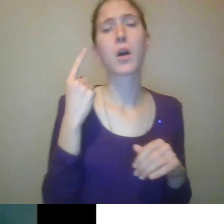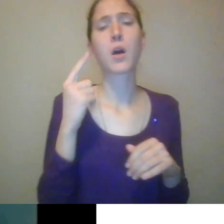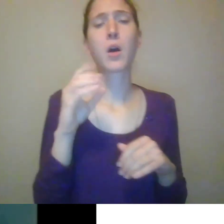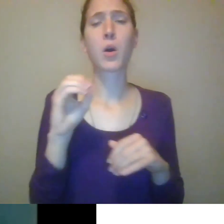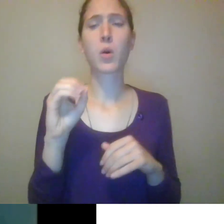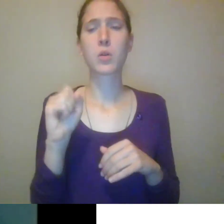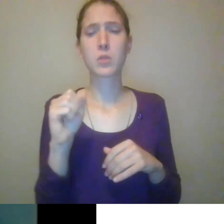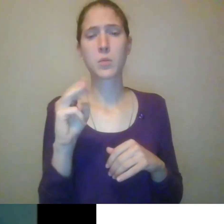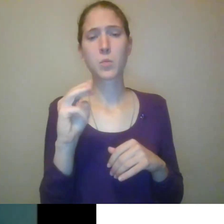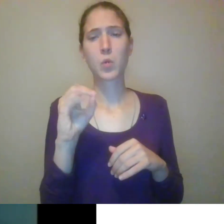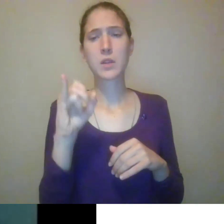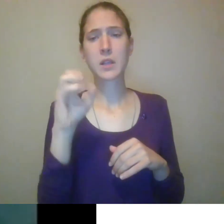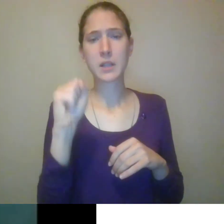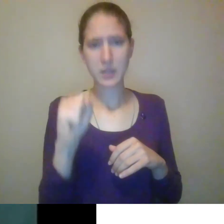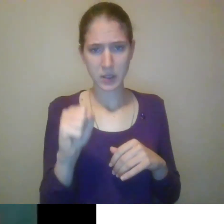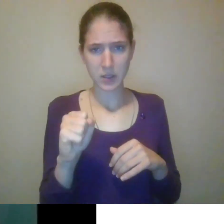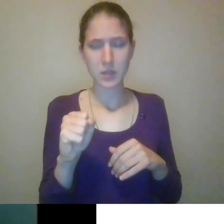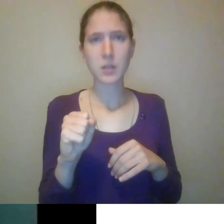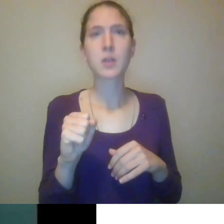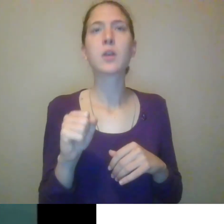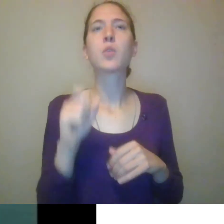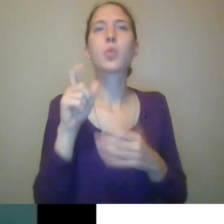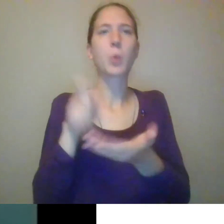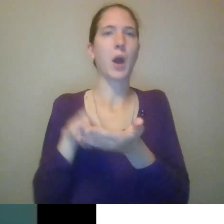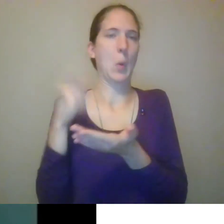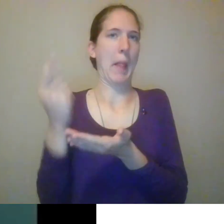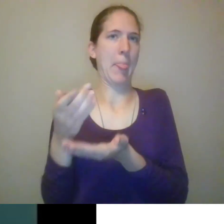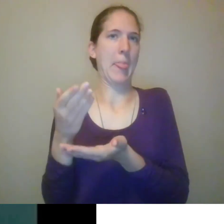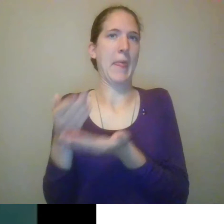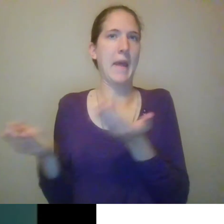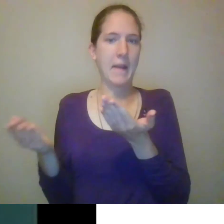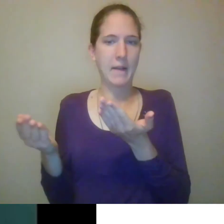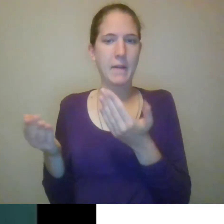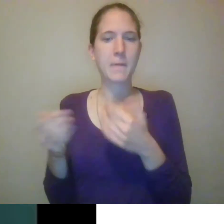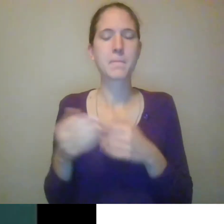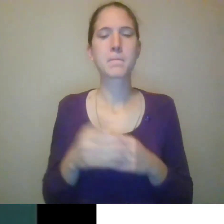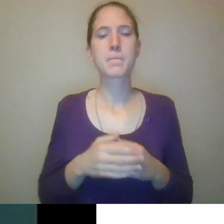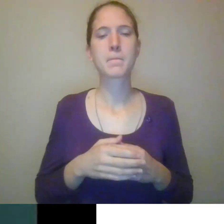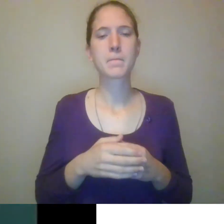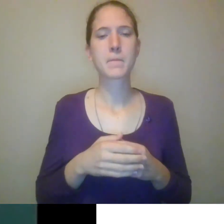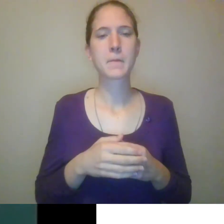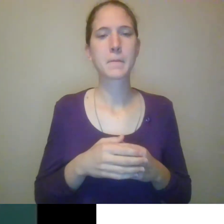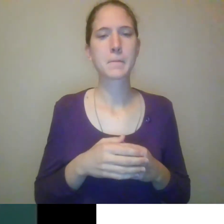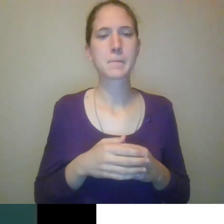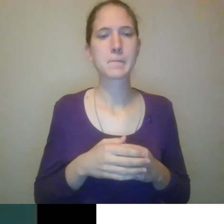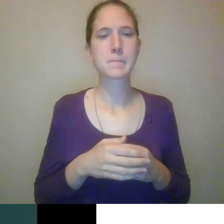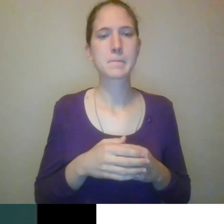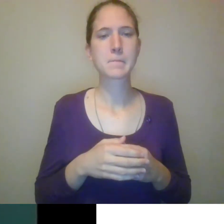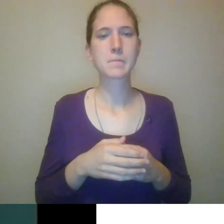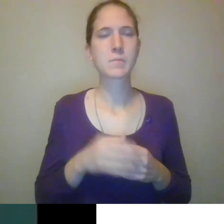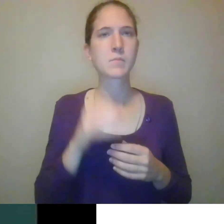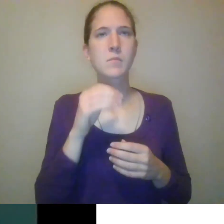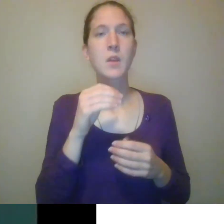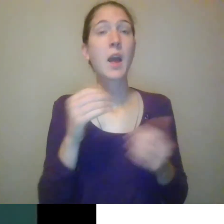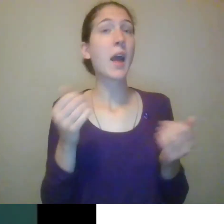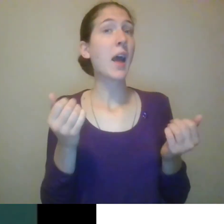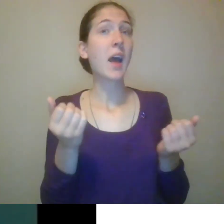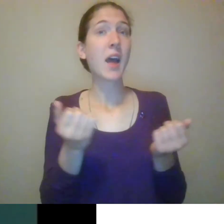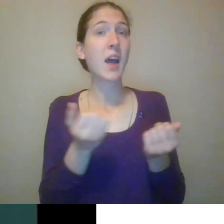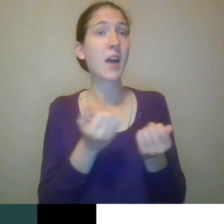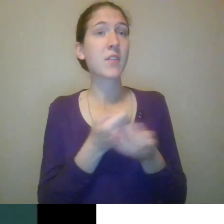only works with one thing, and you need one other thing. Osmosis. Let's put the definition over on this side.